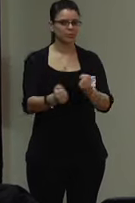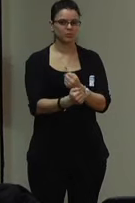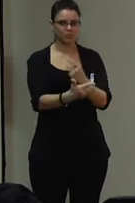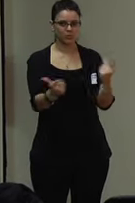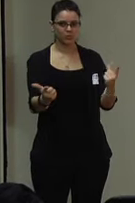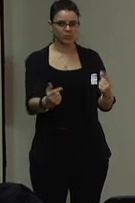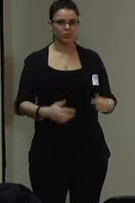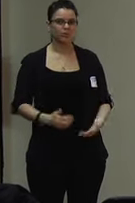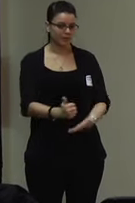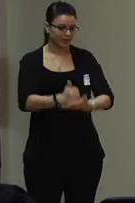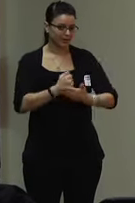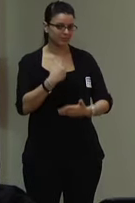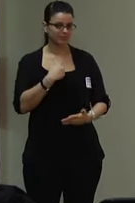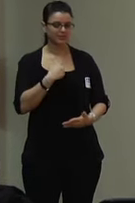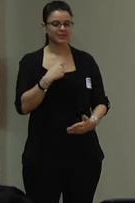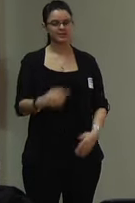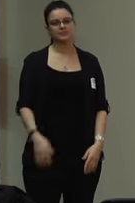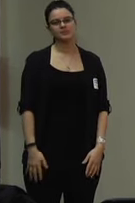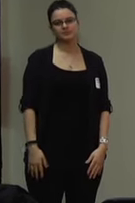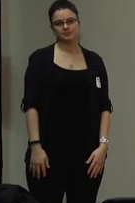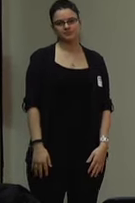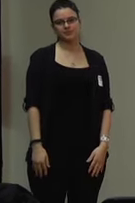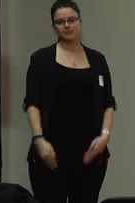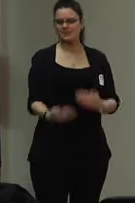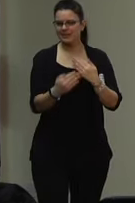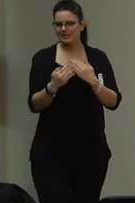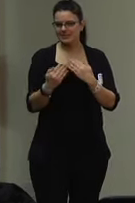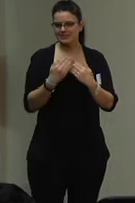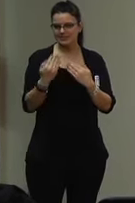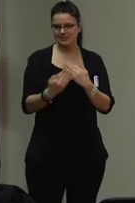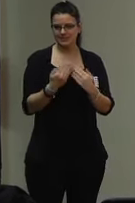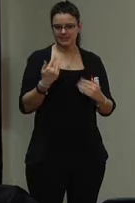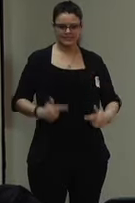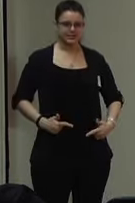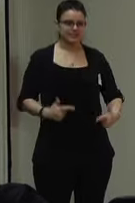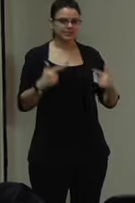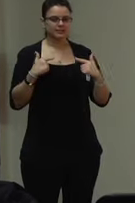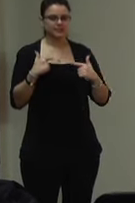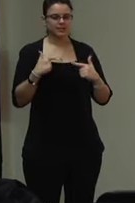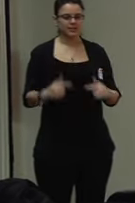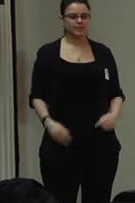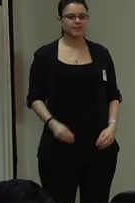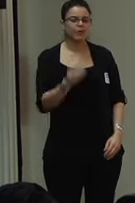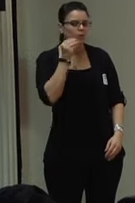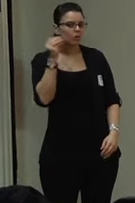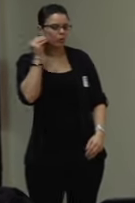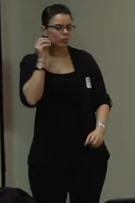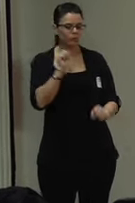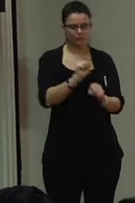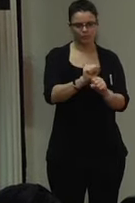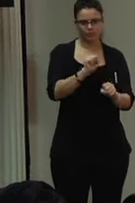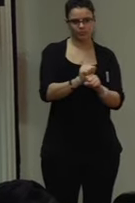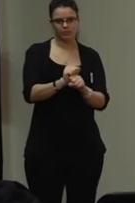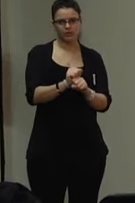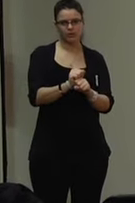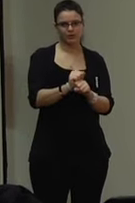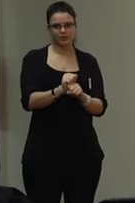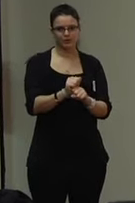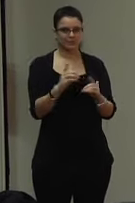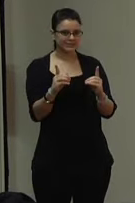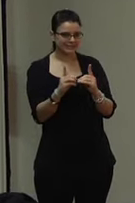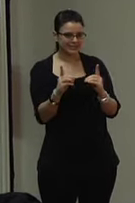that make it really easy to follow a plant-based lifestyle at home, outside of the house, at work, out on